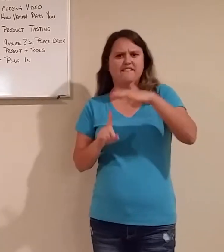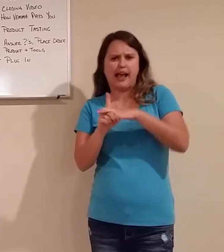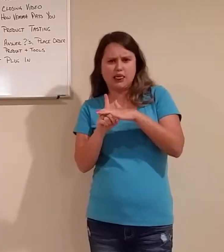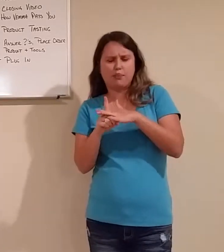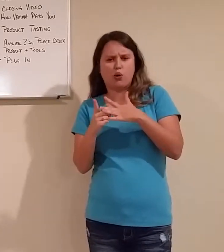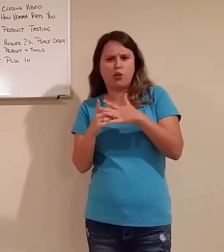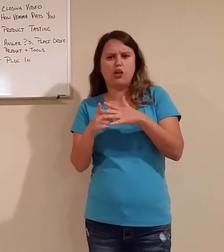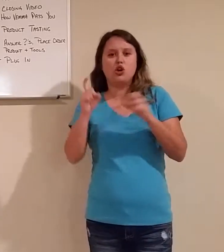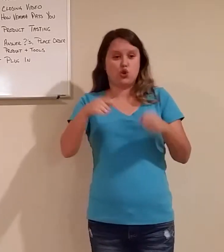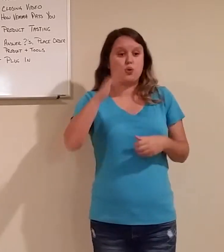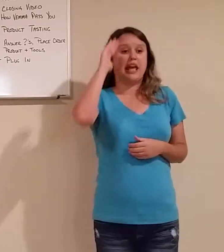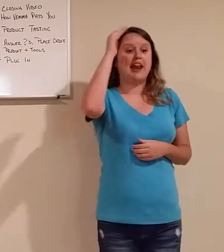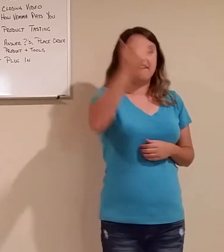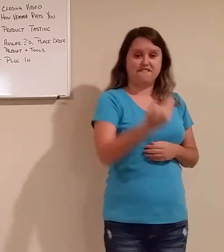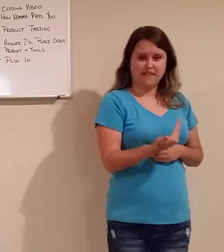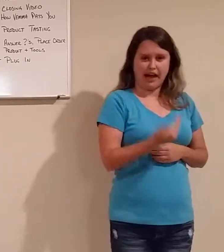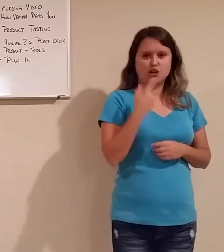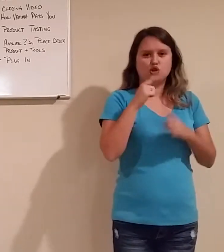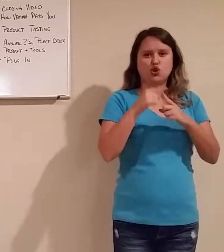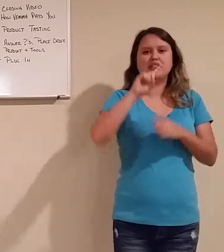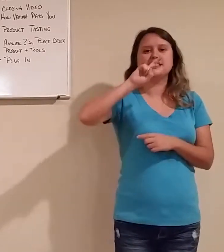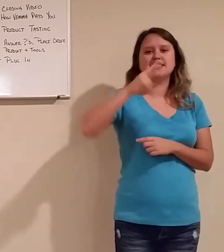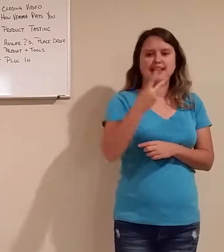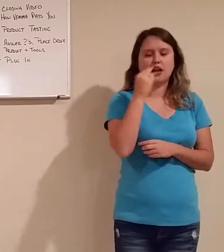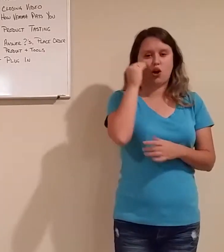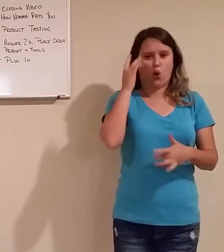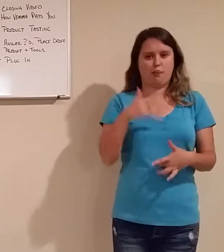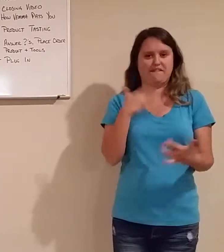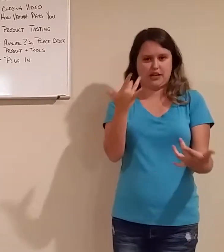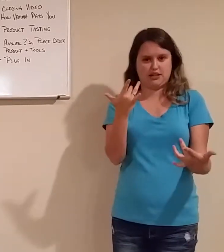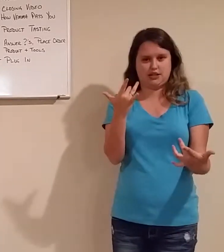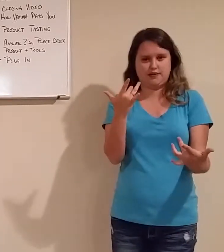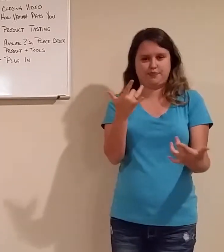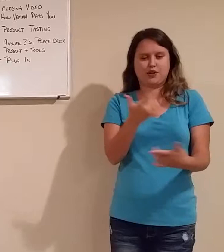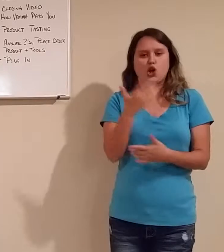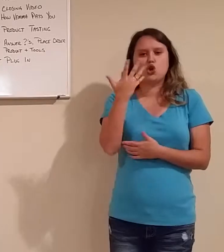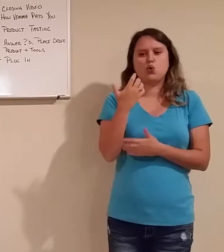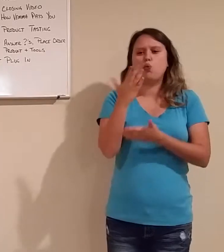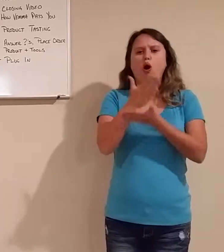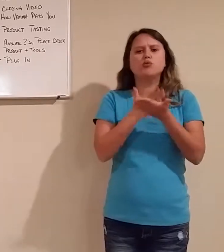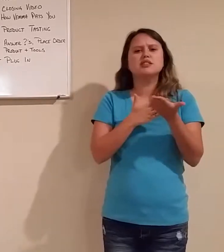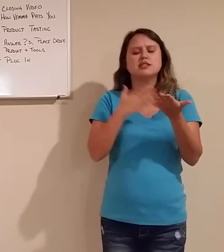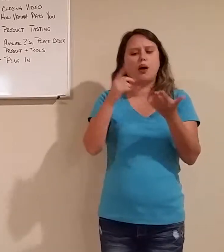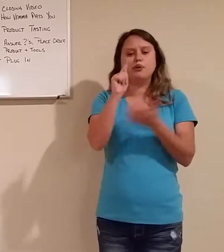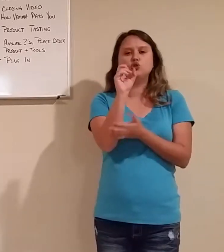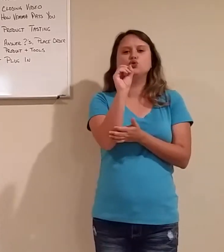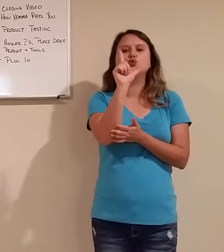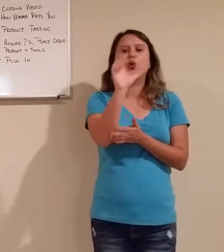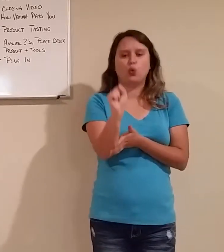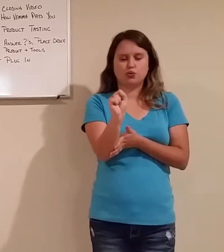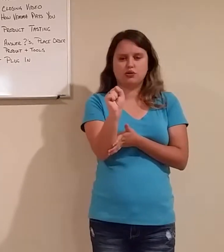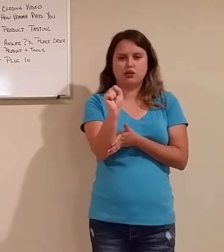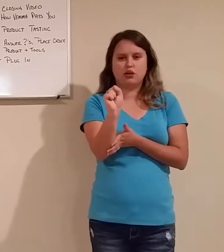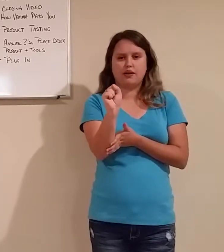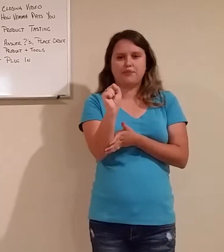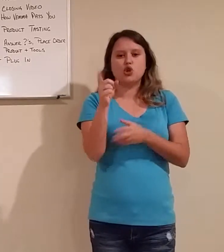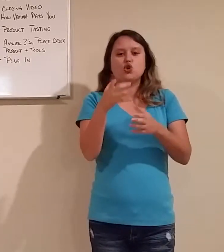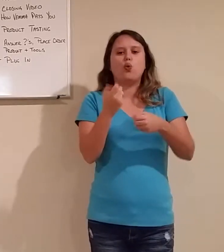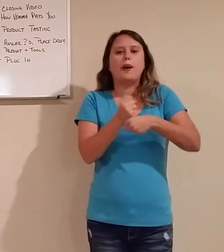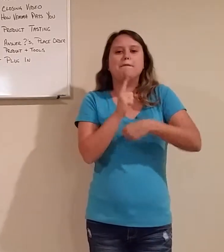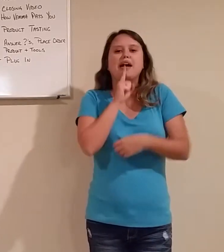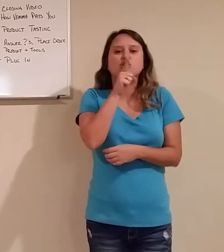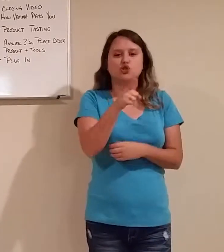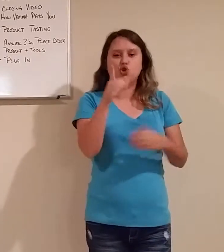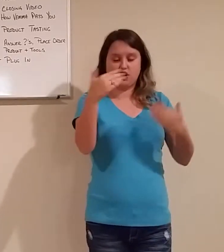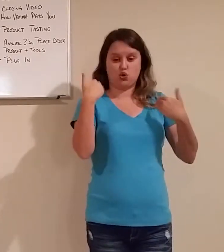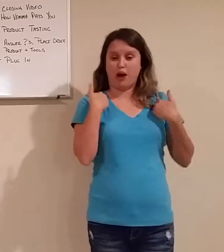invite them to our second date. We want a couple tools when we begin our home event. We want to make sure that we